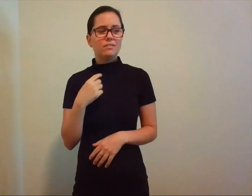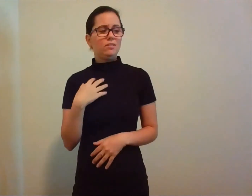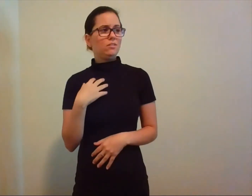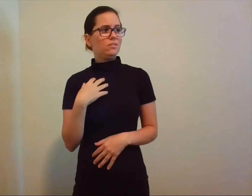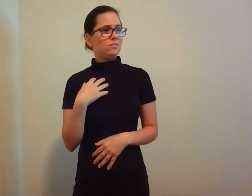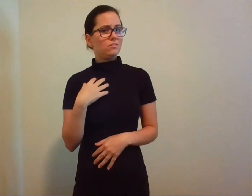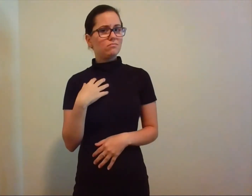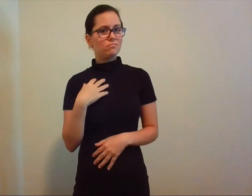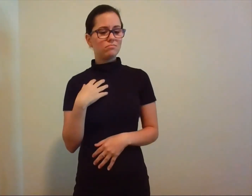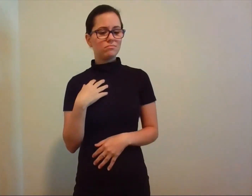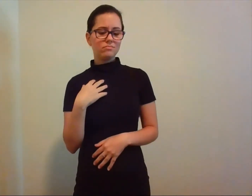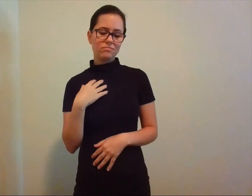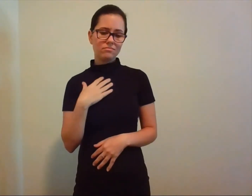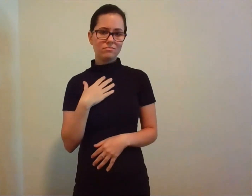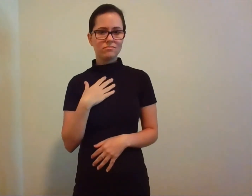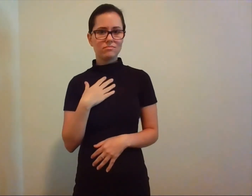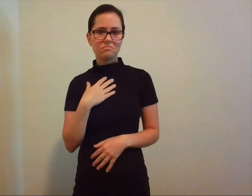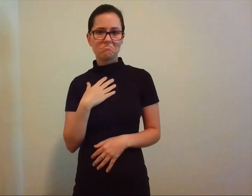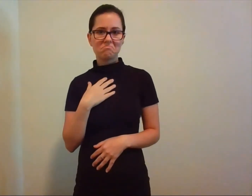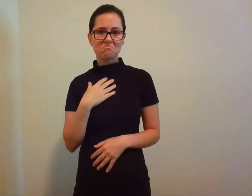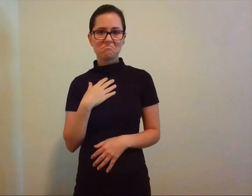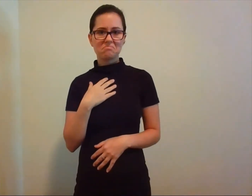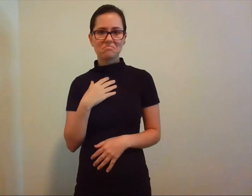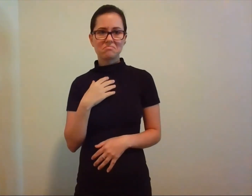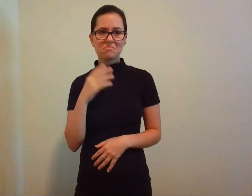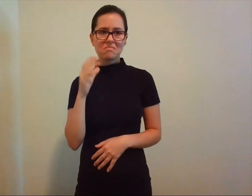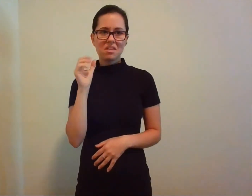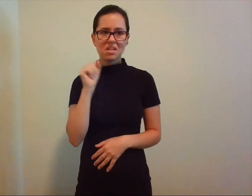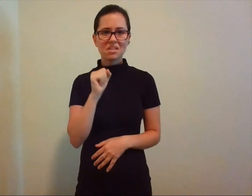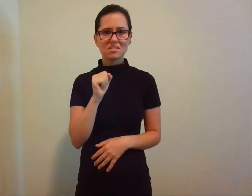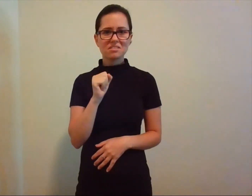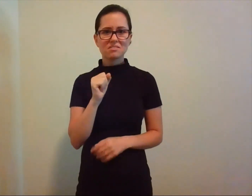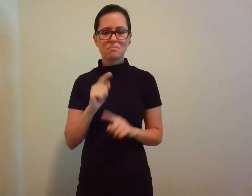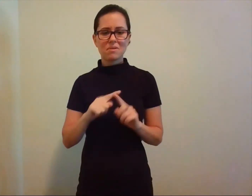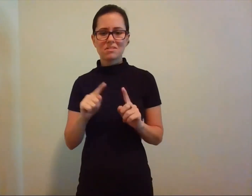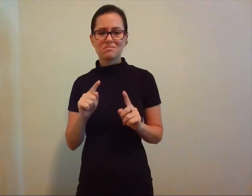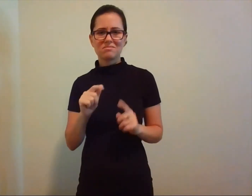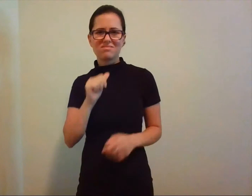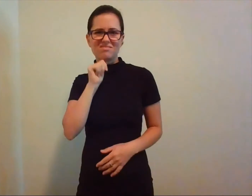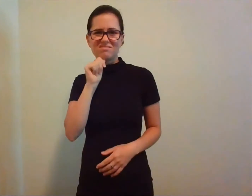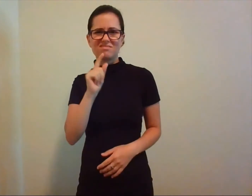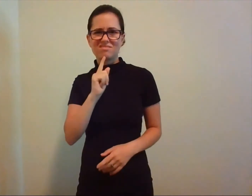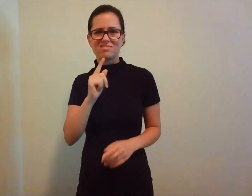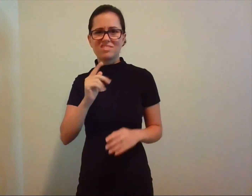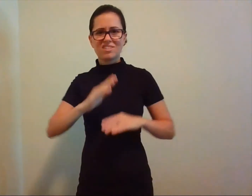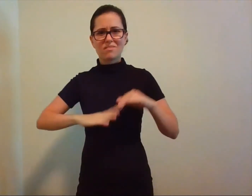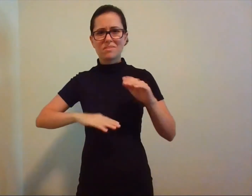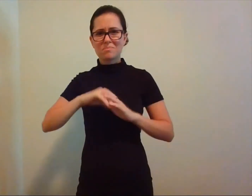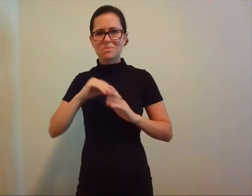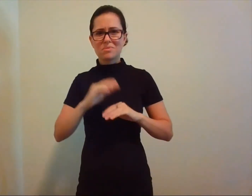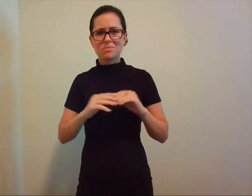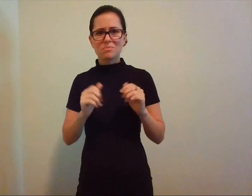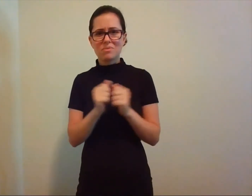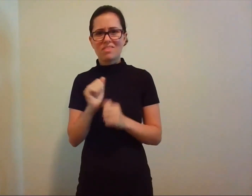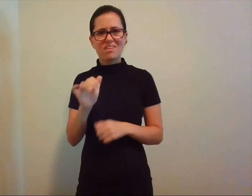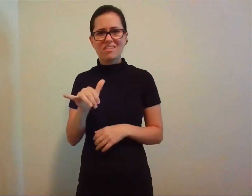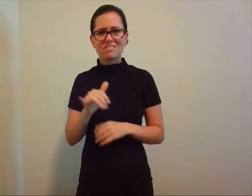thinking, well, I'm not as comfortable with that. And I don't know why, right? Yeah, I've gotten an